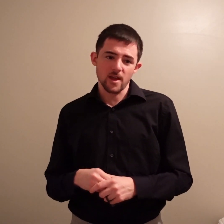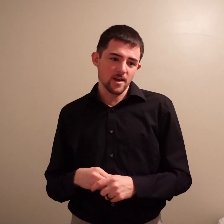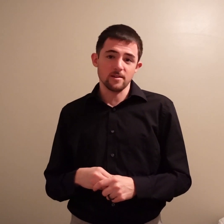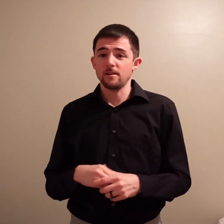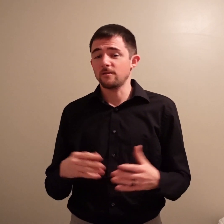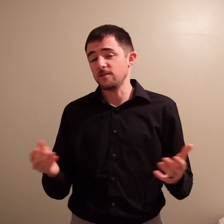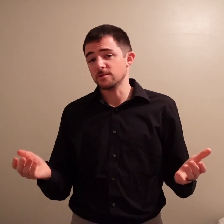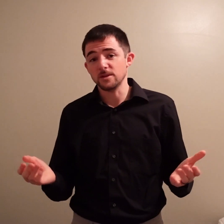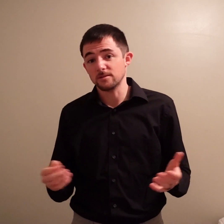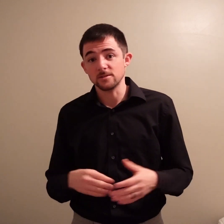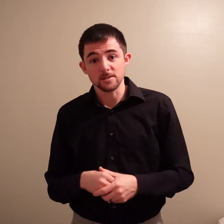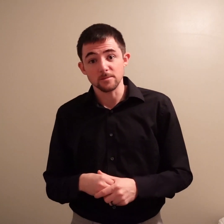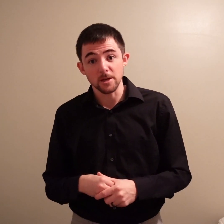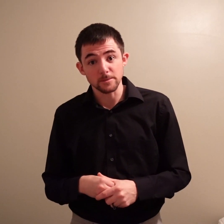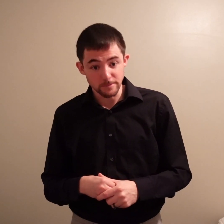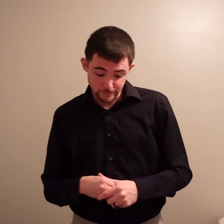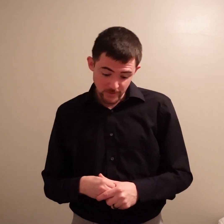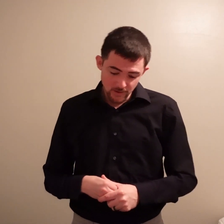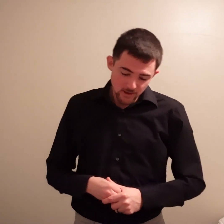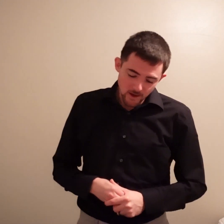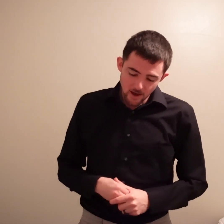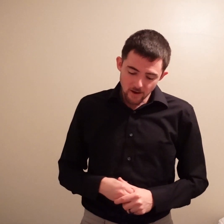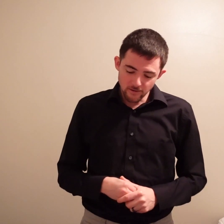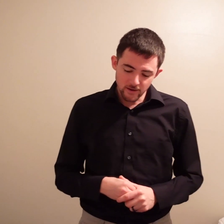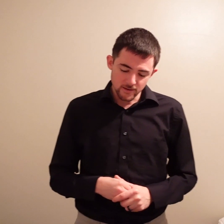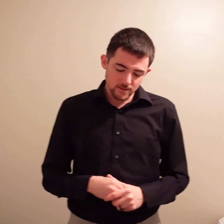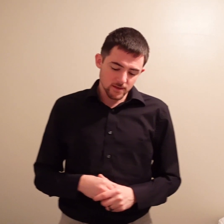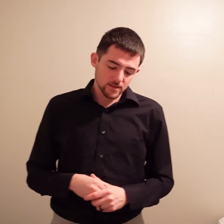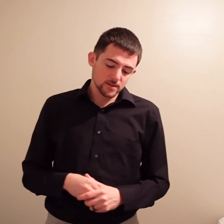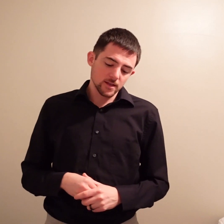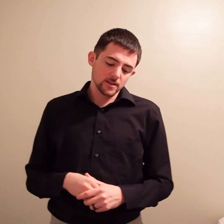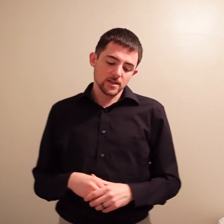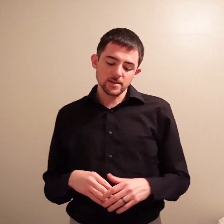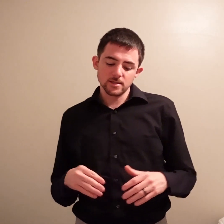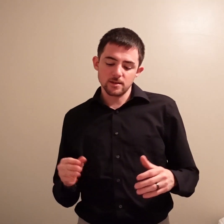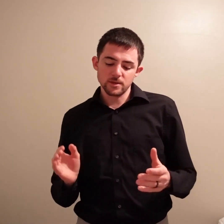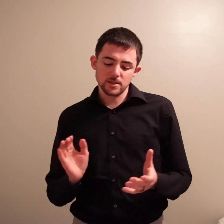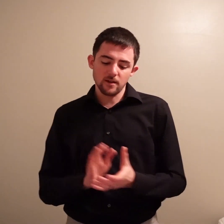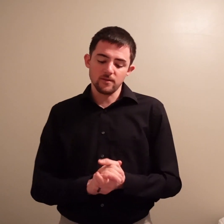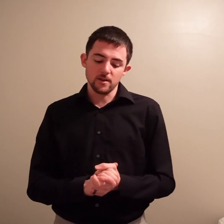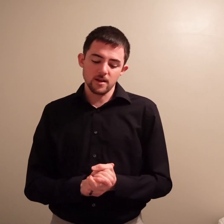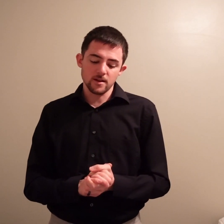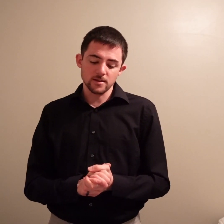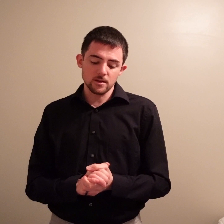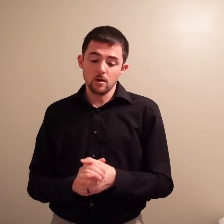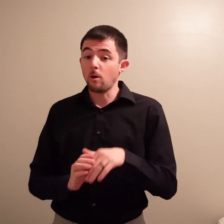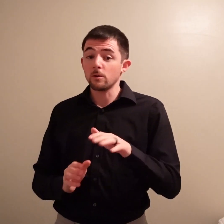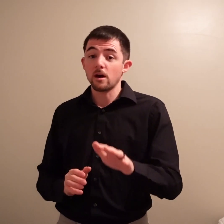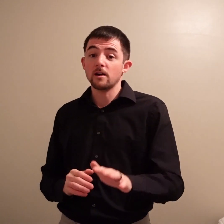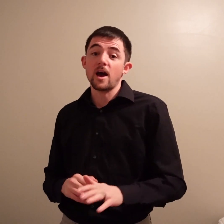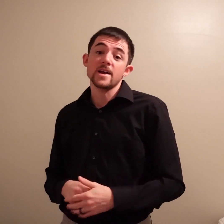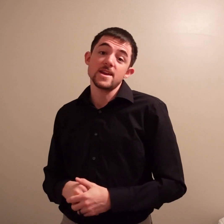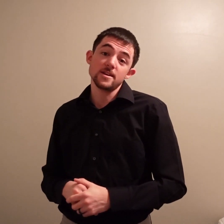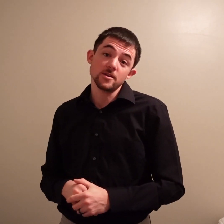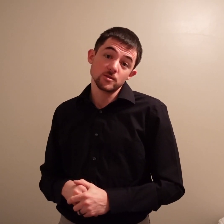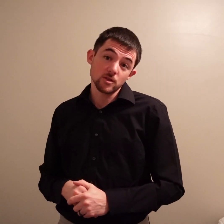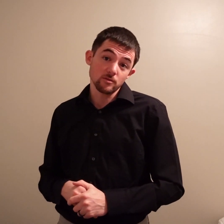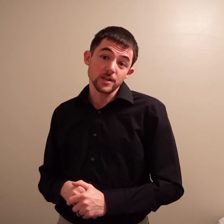and they confuse me still sometimes. All right, sentence number 7 is, hold on, I need to use the